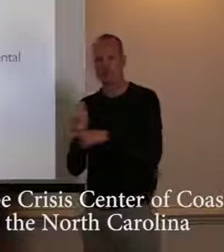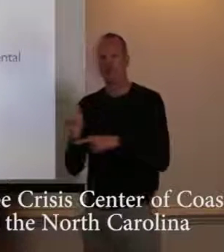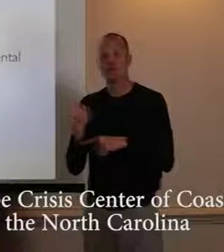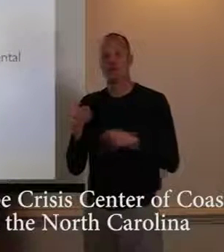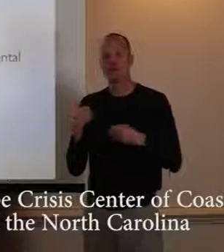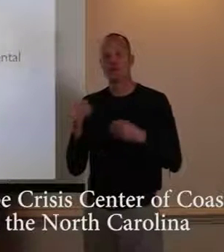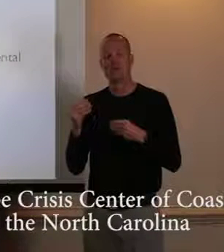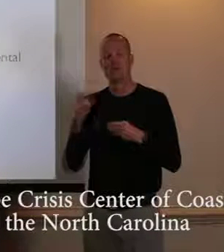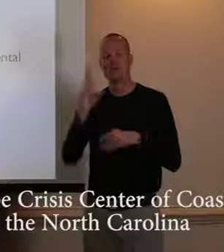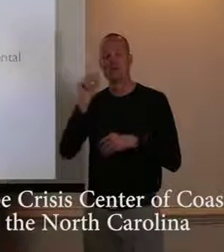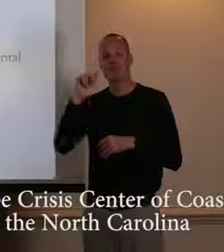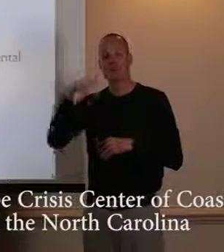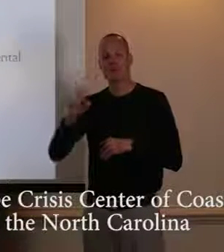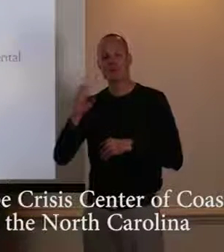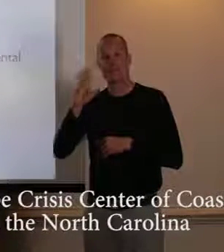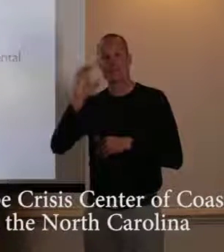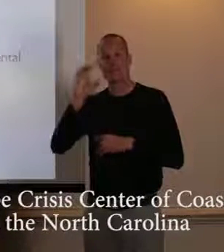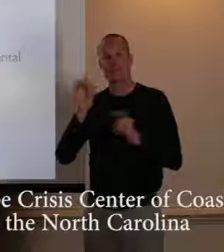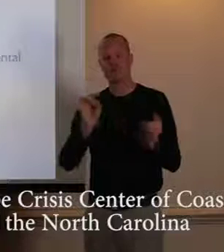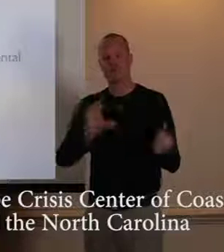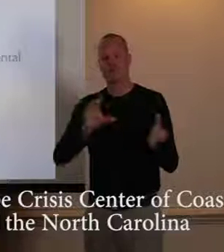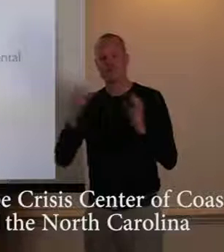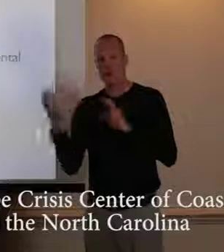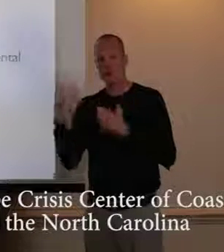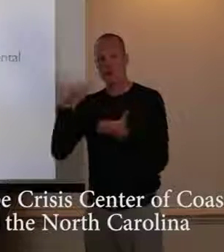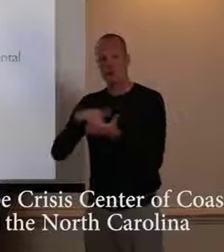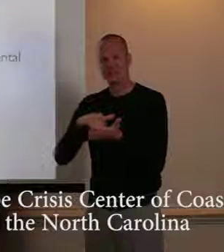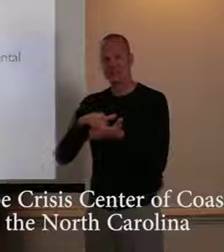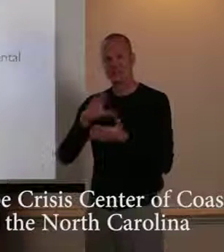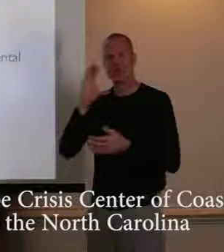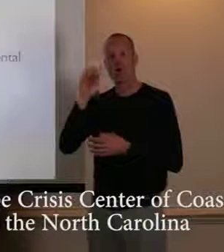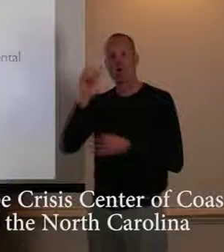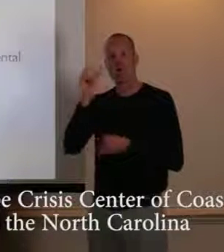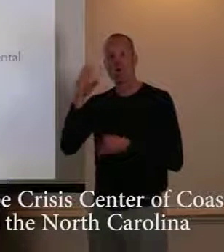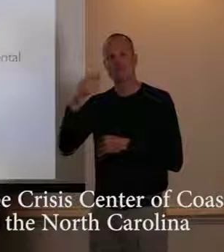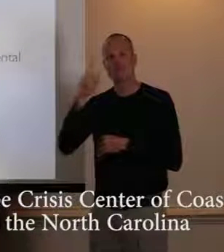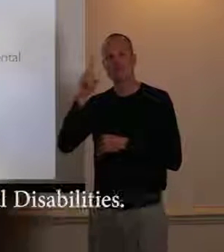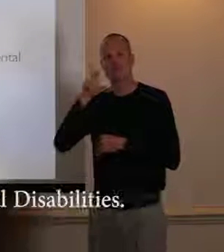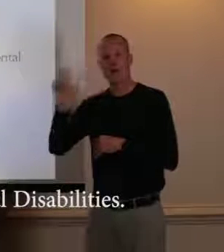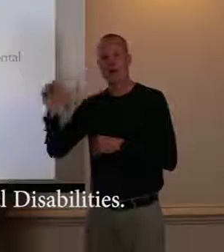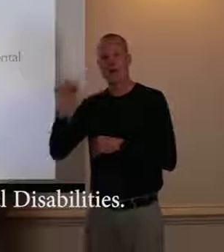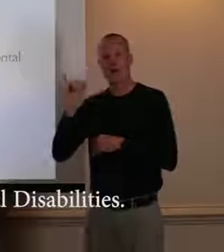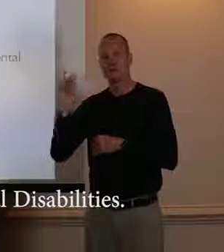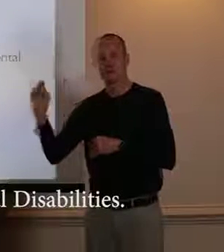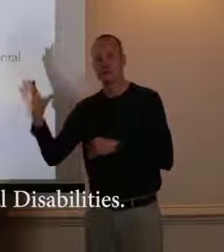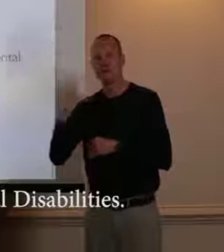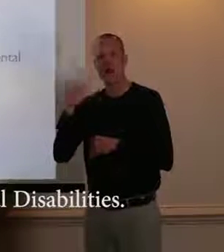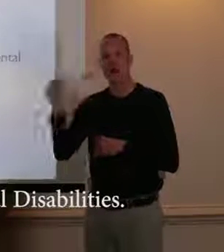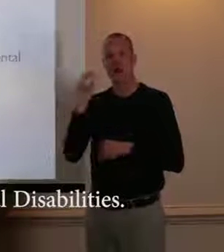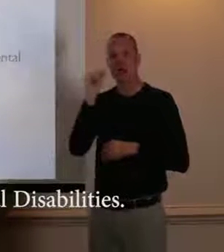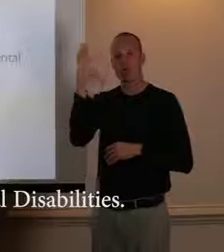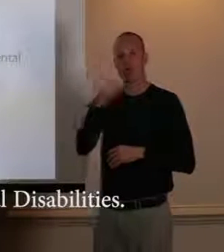Crisis Center of Coastal Horizon Center Incorporated and the North Carolina Council on Developmental Disabilities.